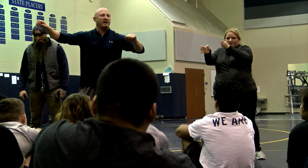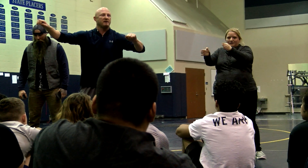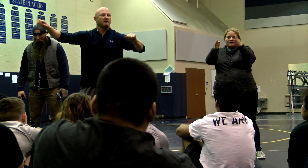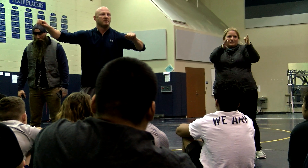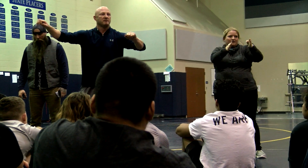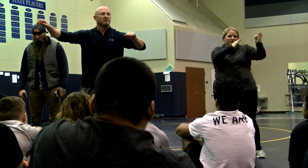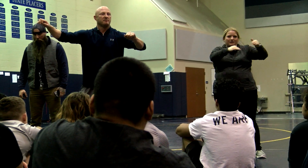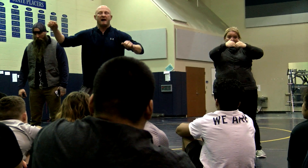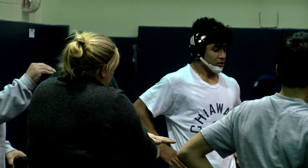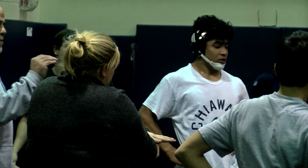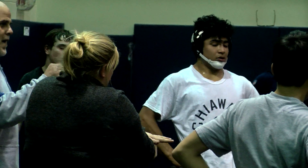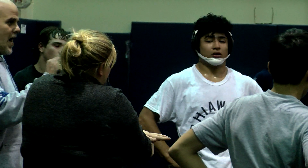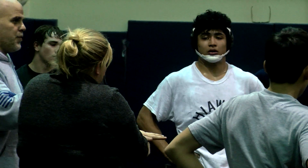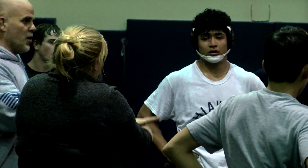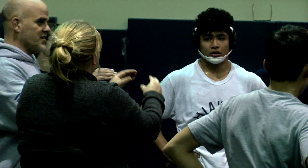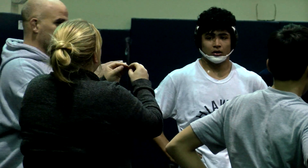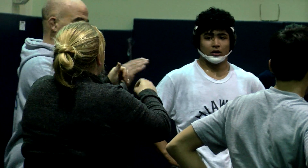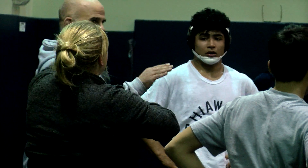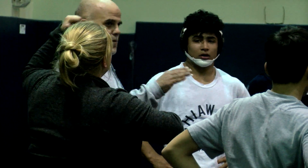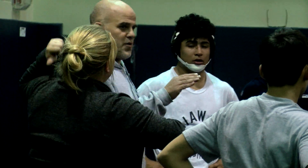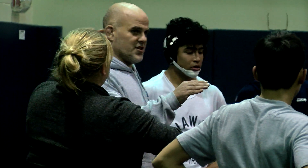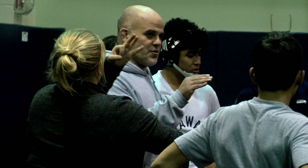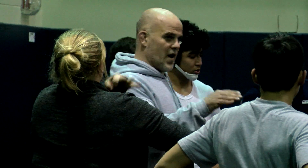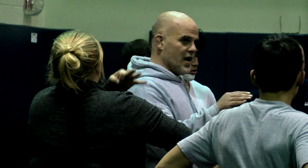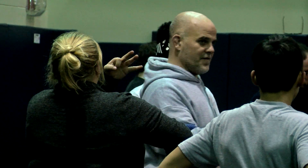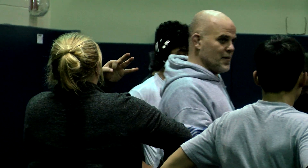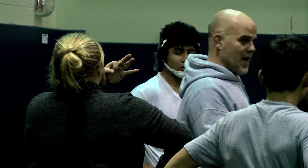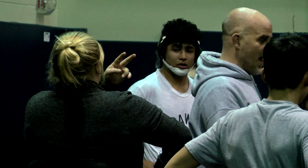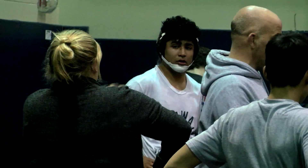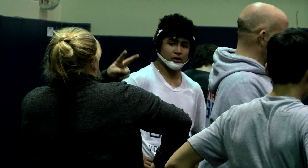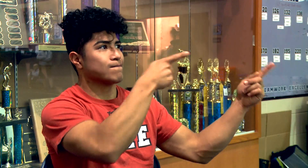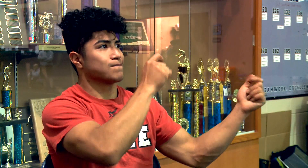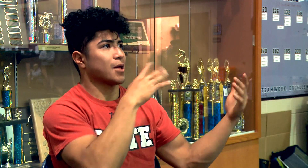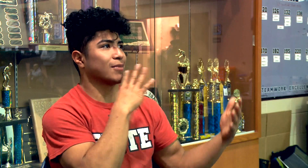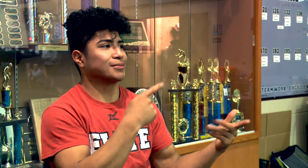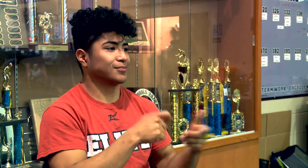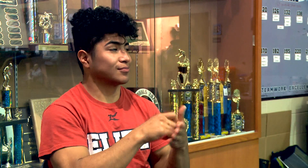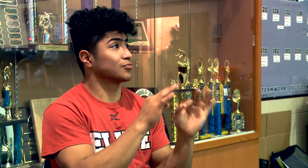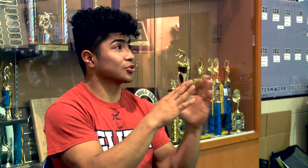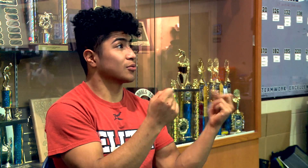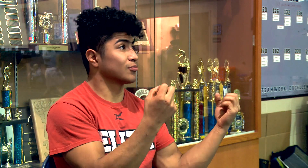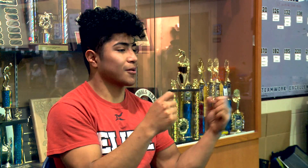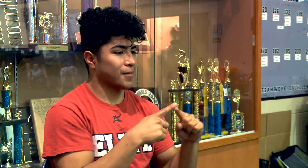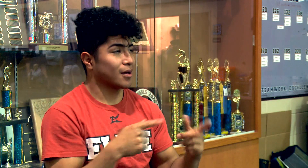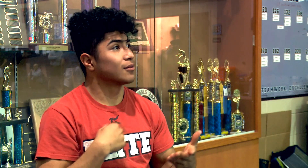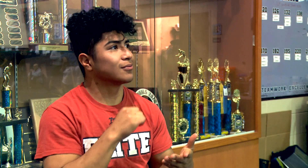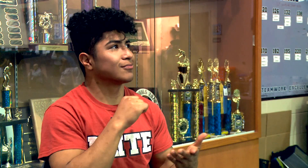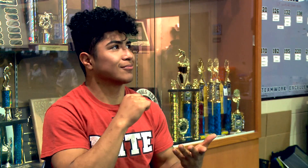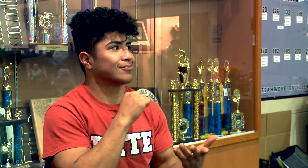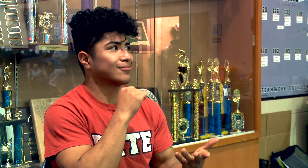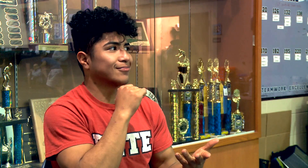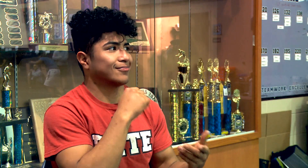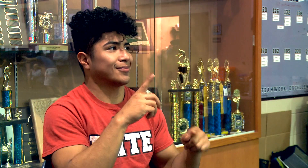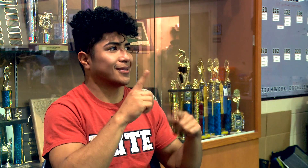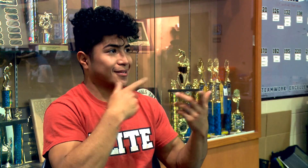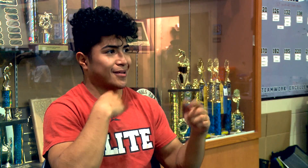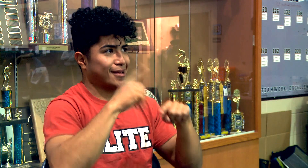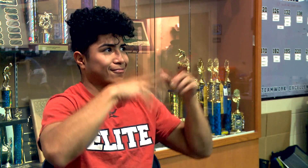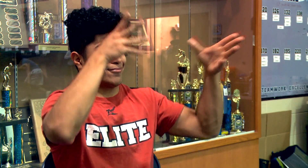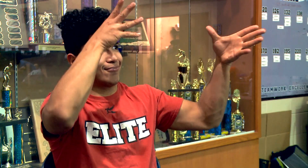try to communicate. If you're talking fast or there's no interpreter, I can't memorize everything that you're trying to tell me.